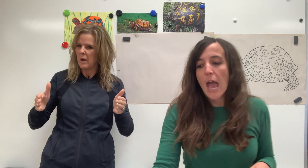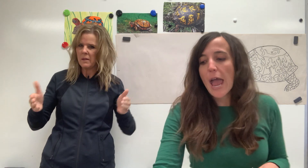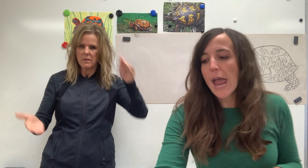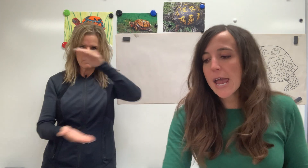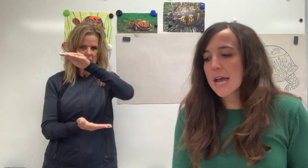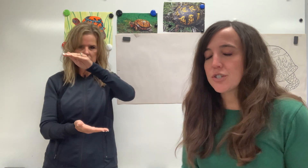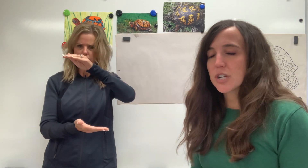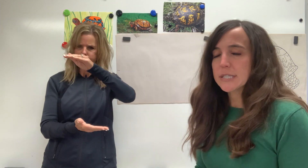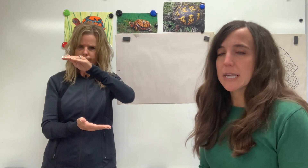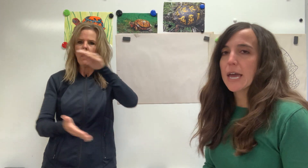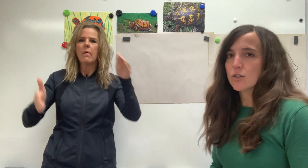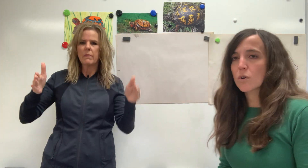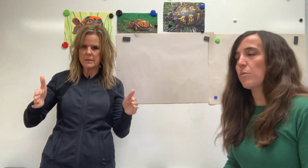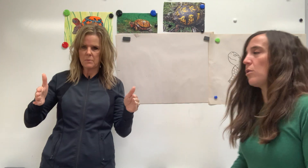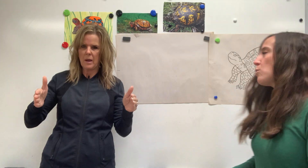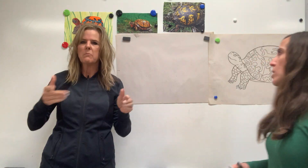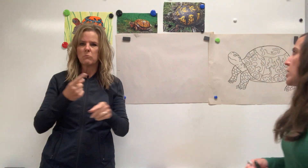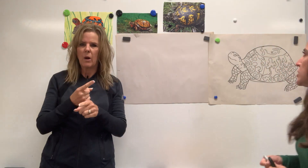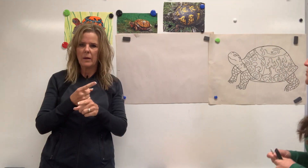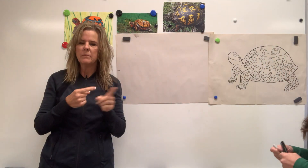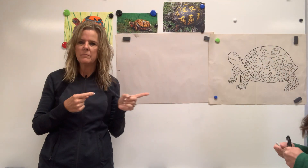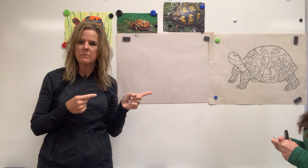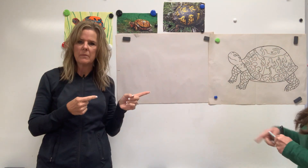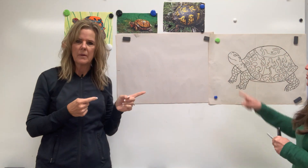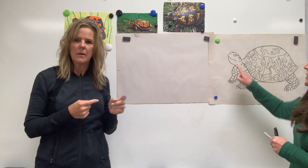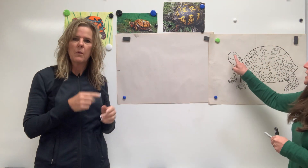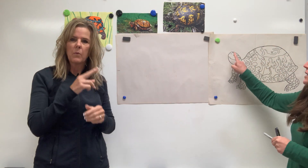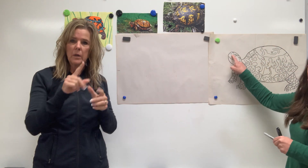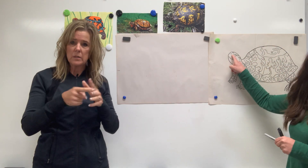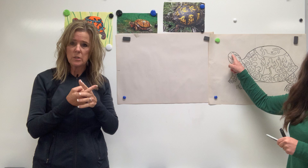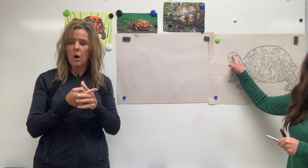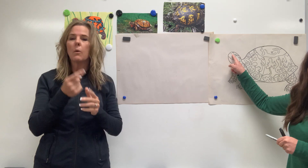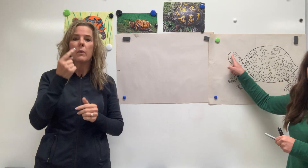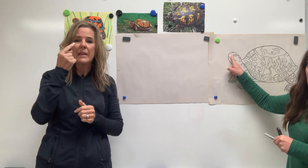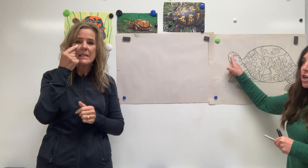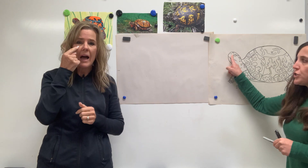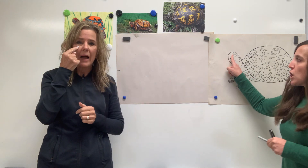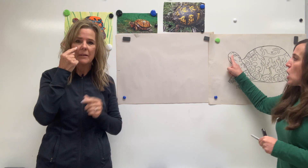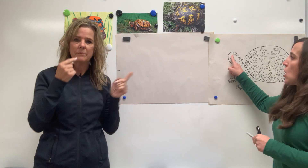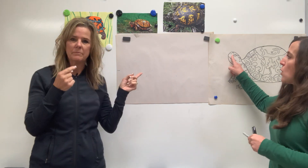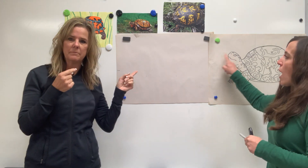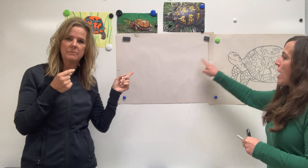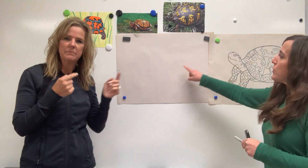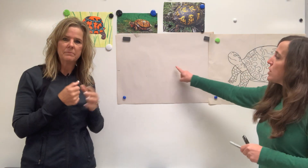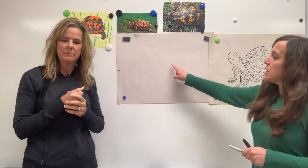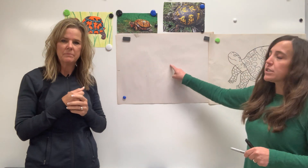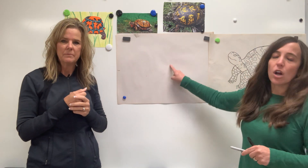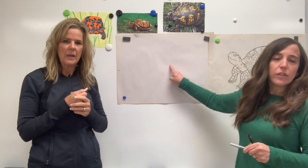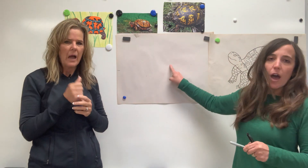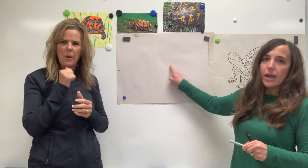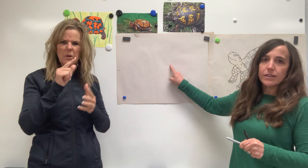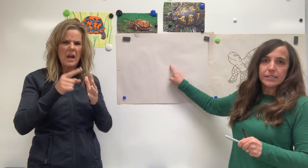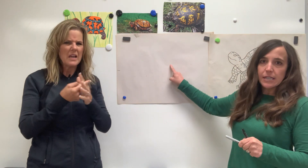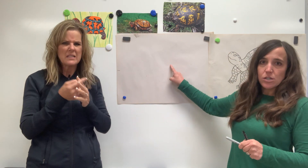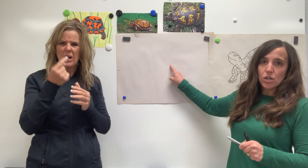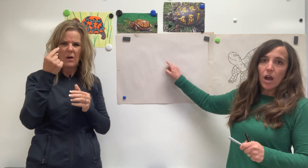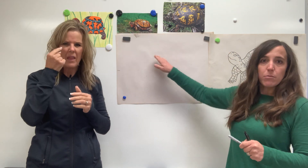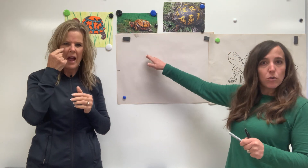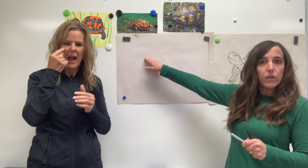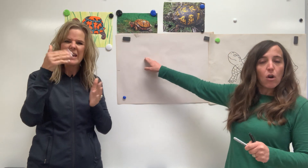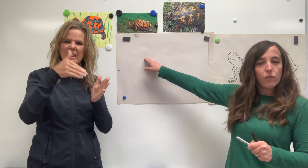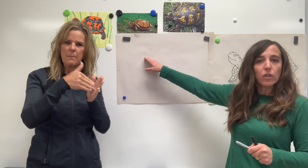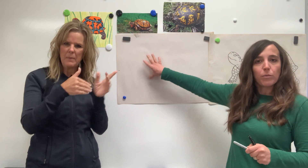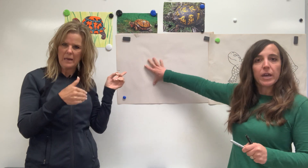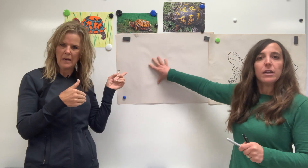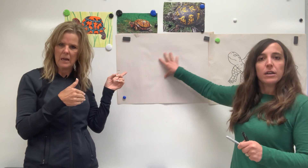sideways. And just like normal warriors, we're gonna start with his eyeball. So I would not start the eye in the center.